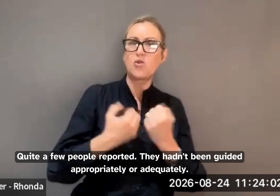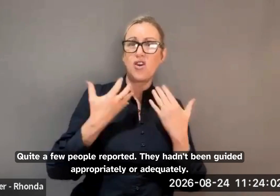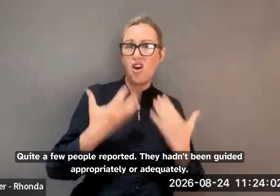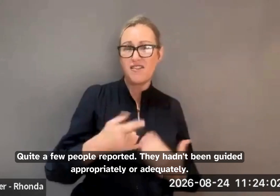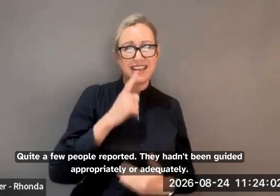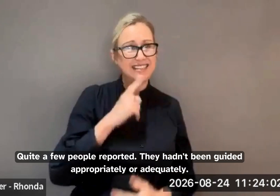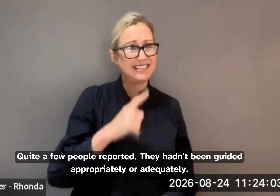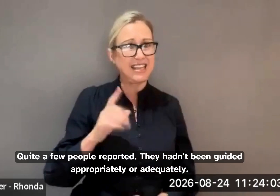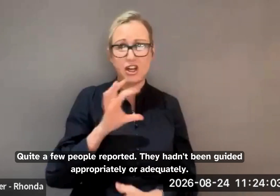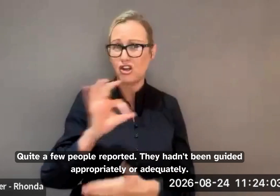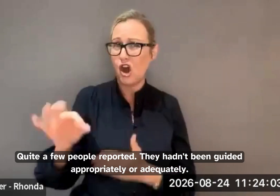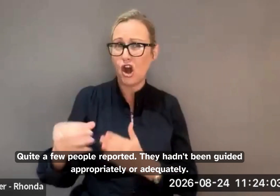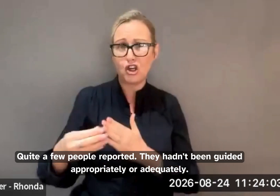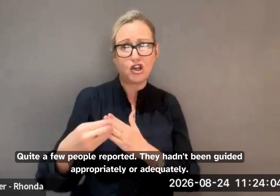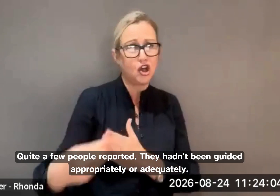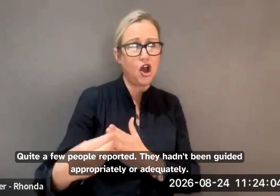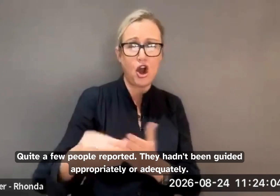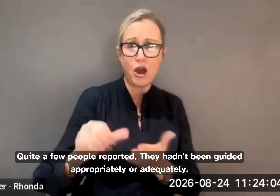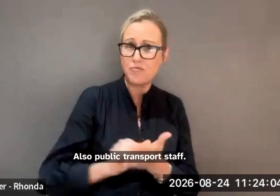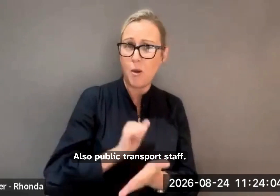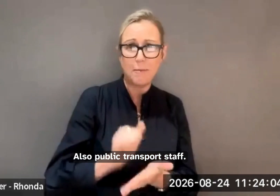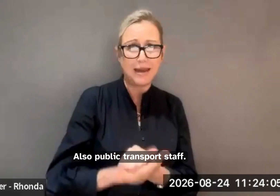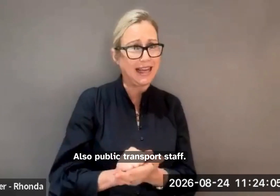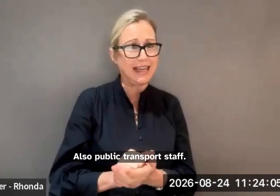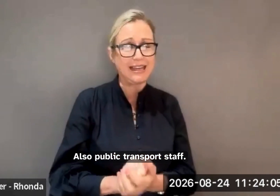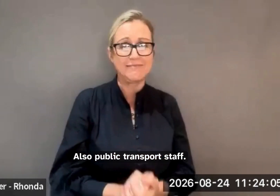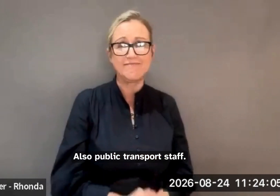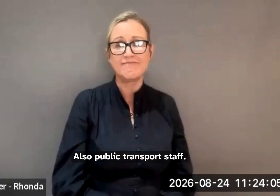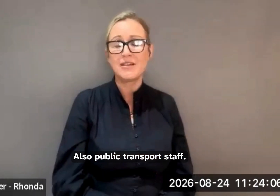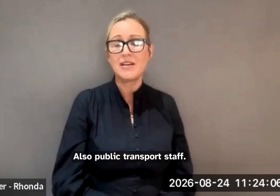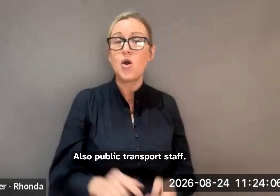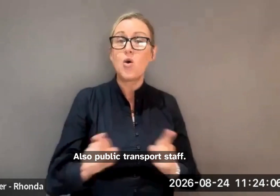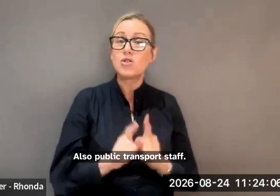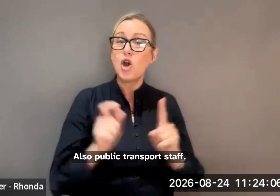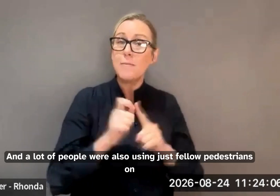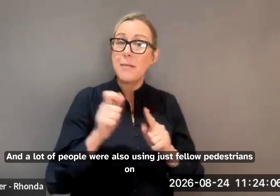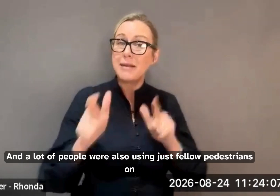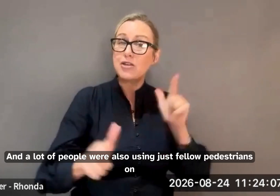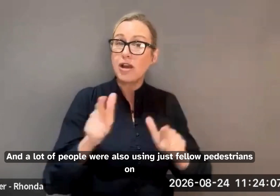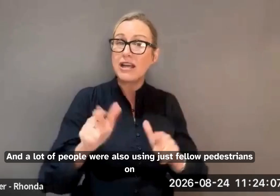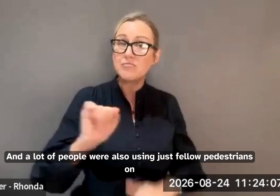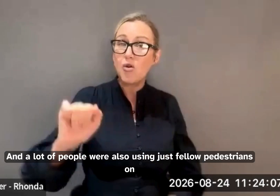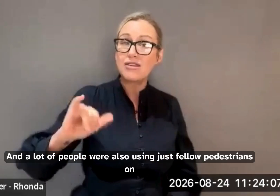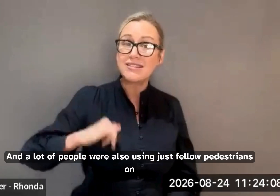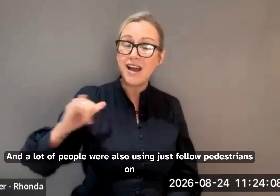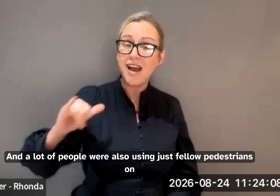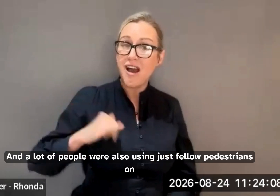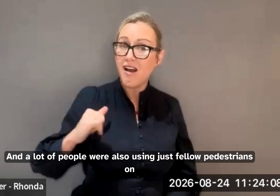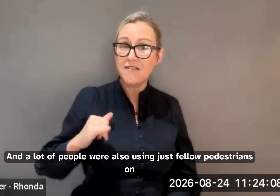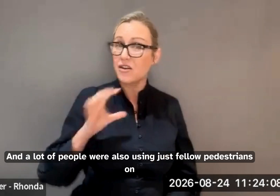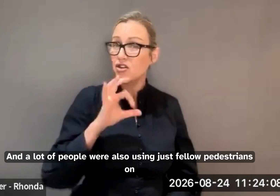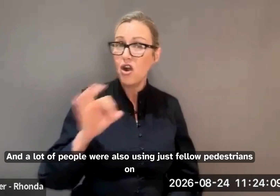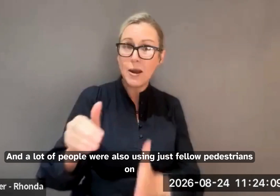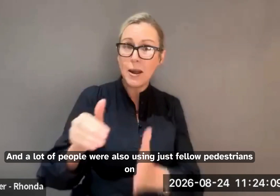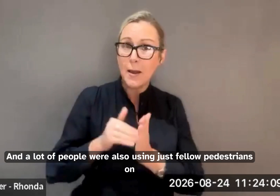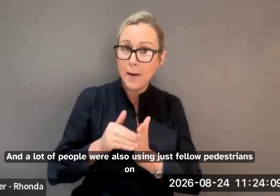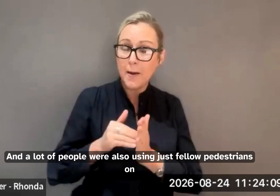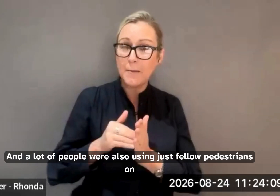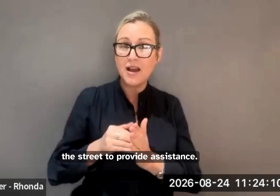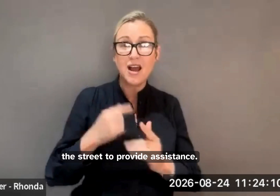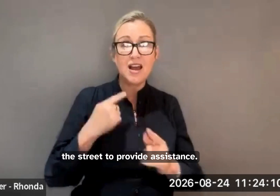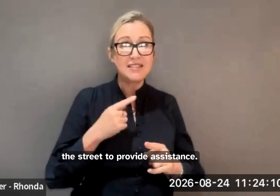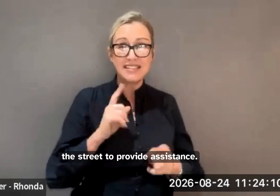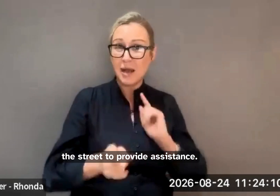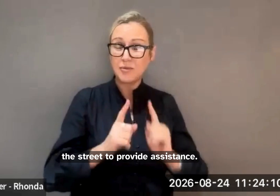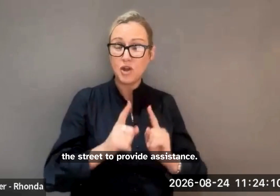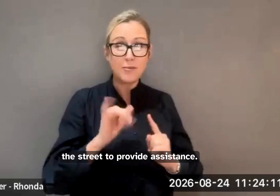been guided appropriately or adequately. Also public transport staff, and a lot of people were also using just fellow pedestrians